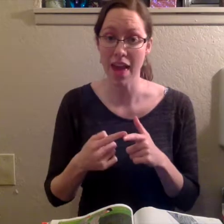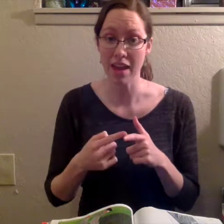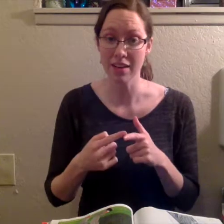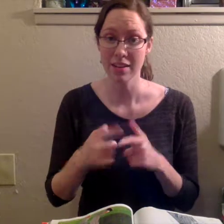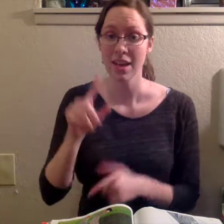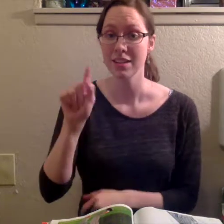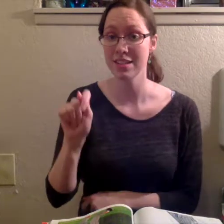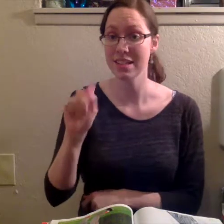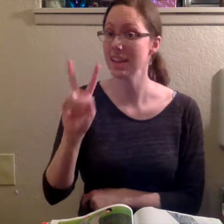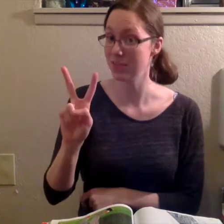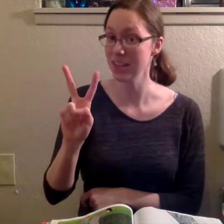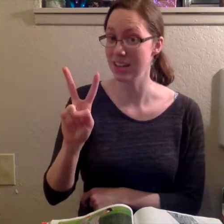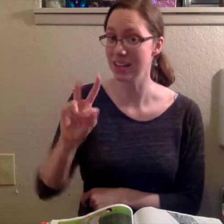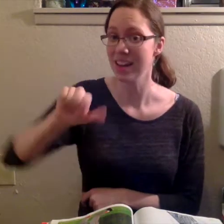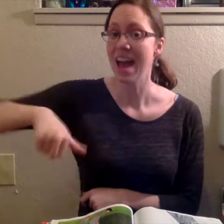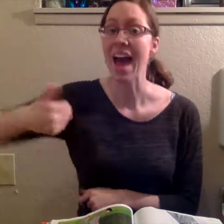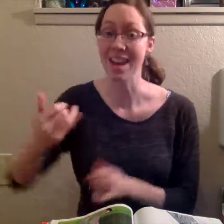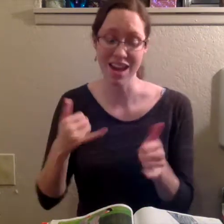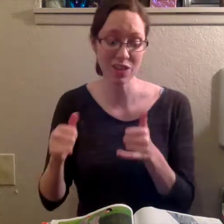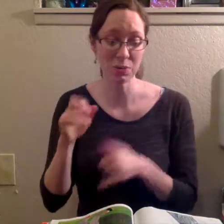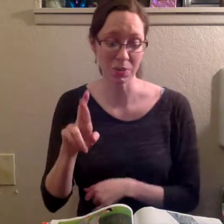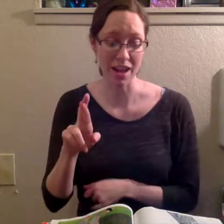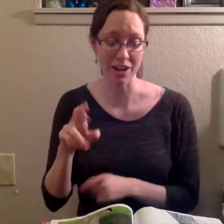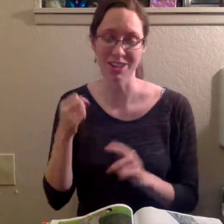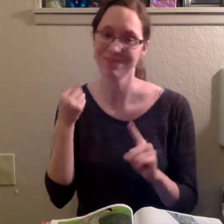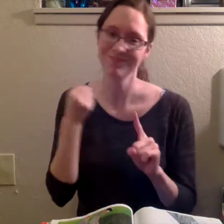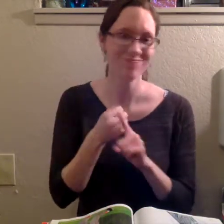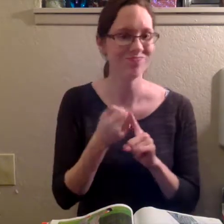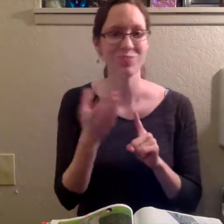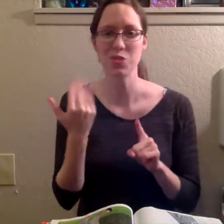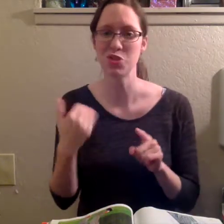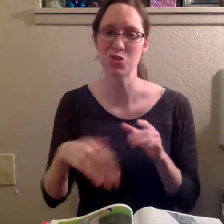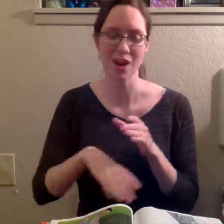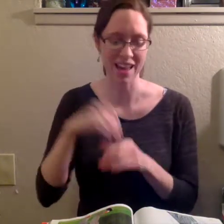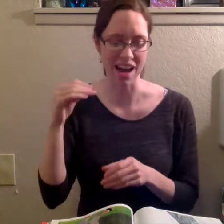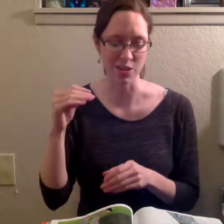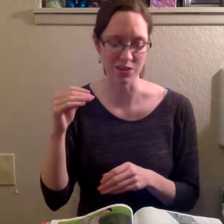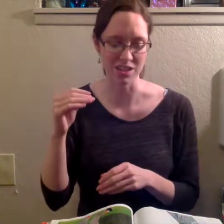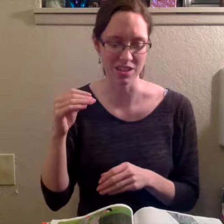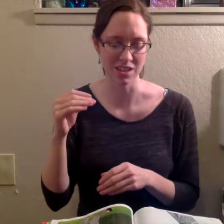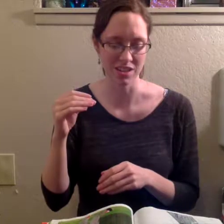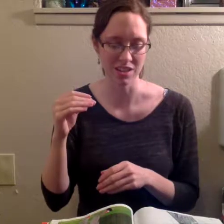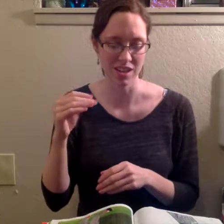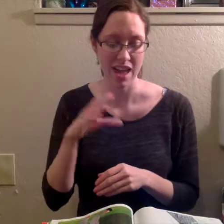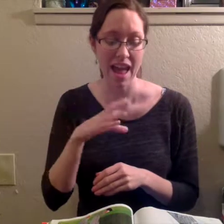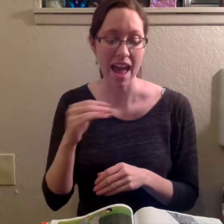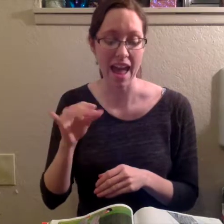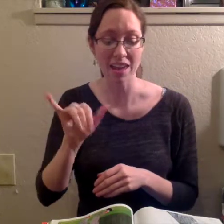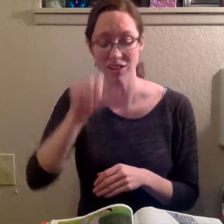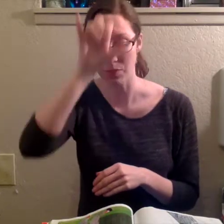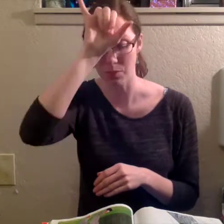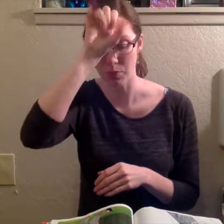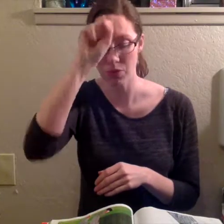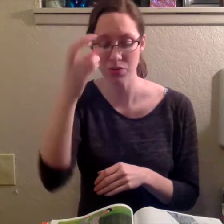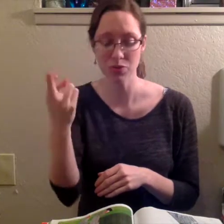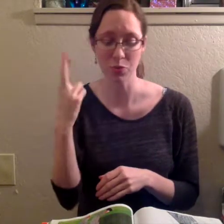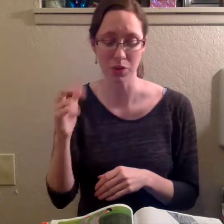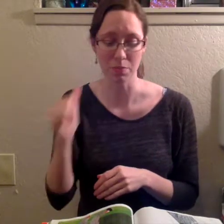Then TV, another player, struck out, and the Bulls were